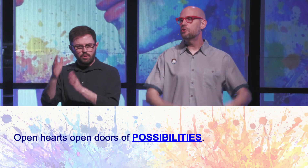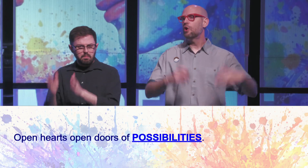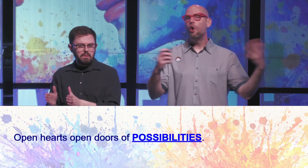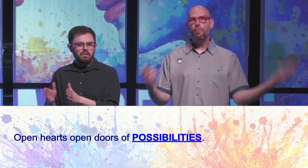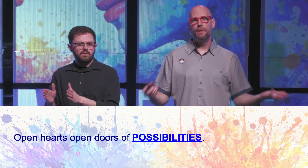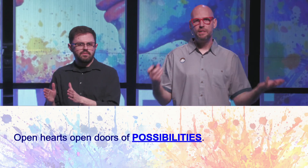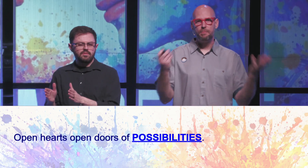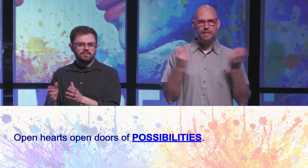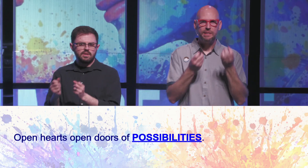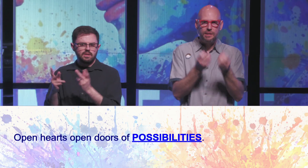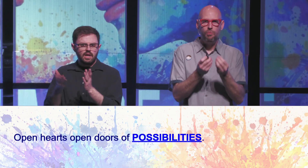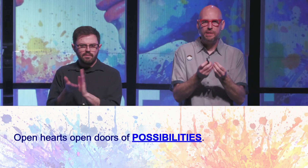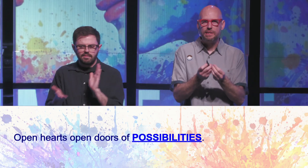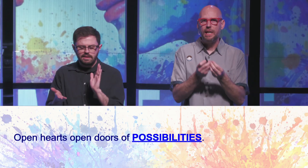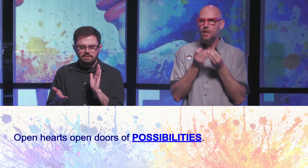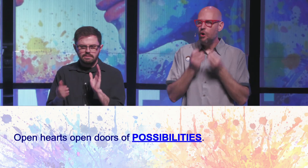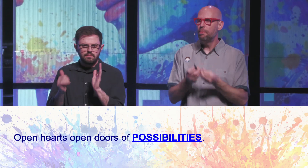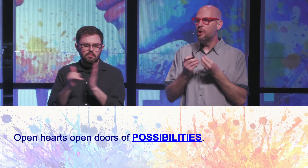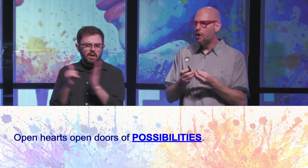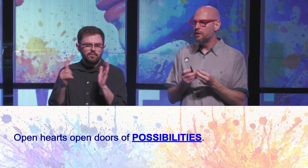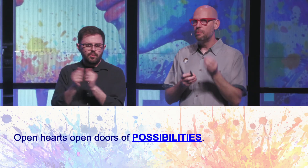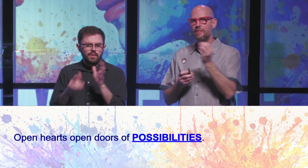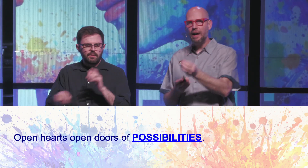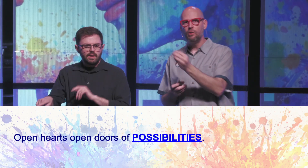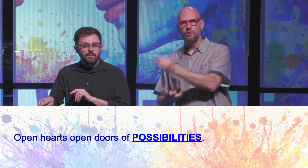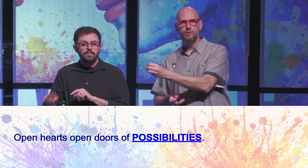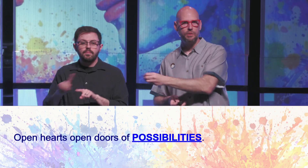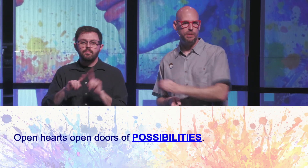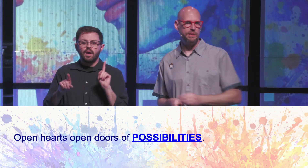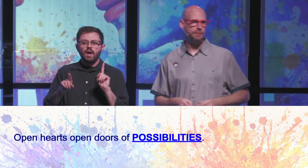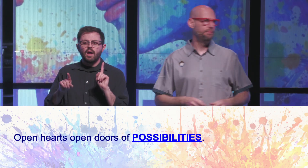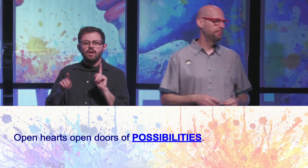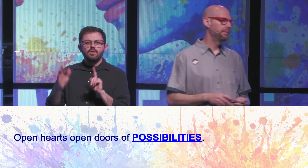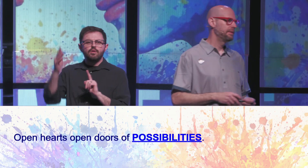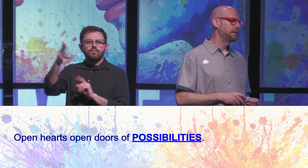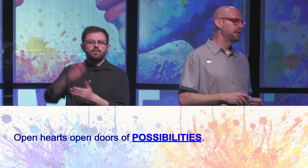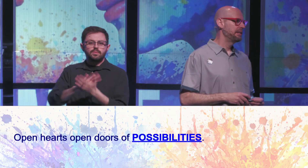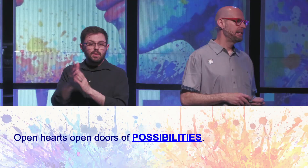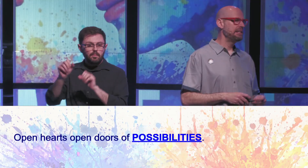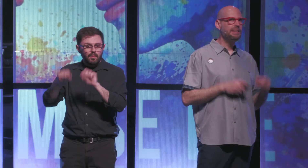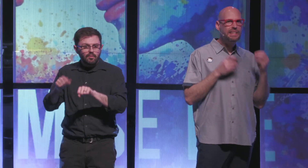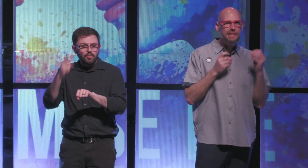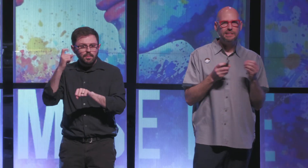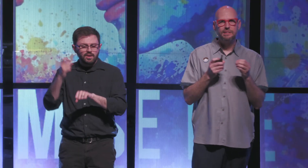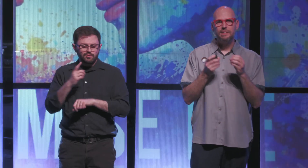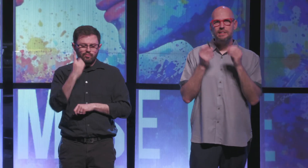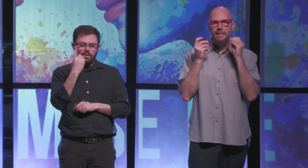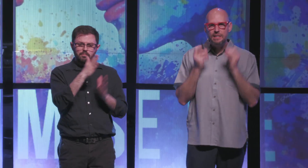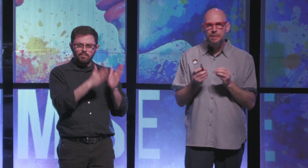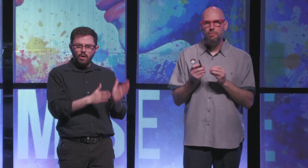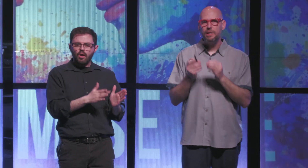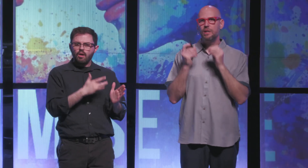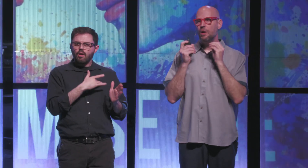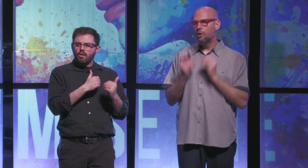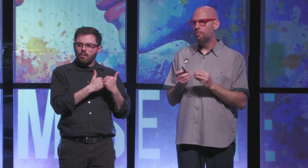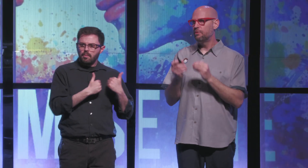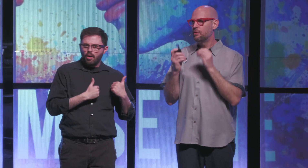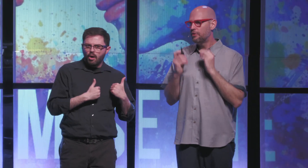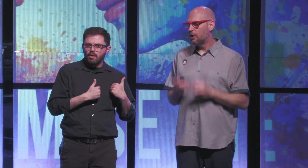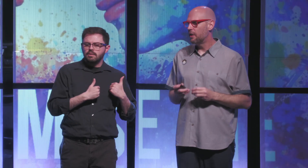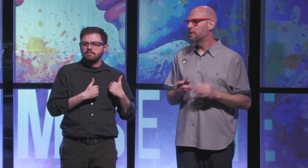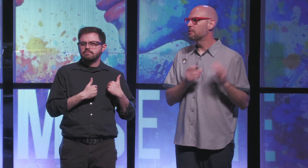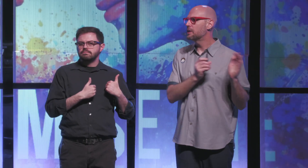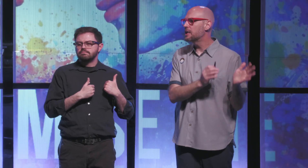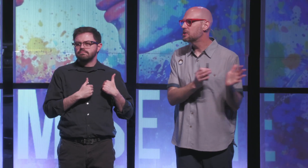See, the future opens because someone stayed open-hearted without losing wisdom. And this is a deeply